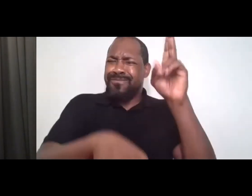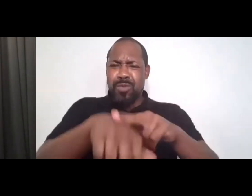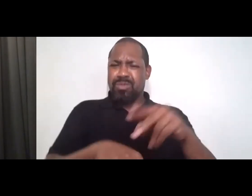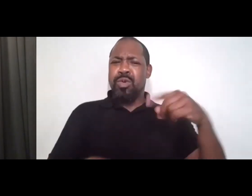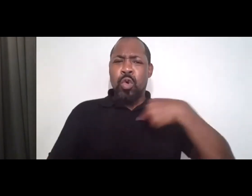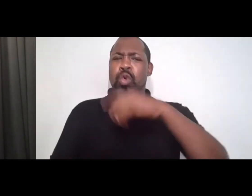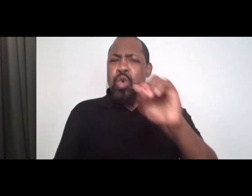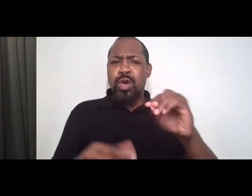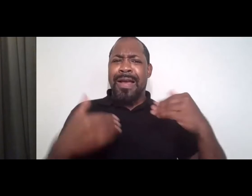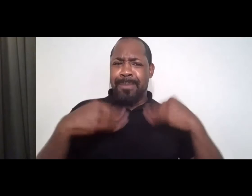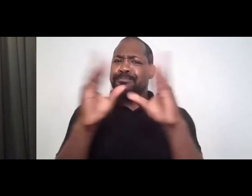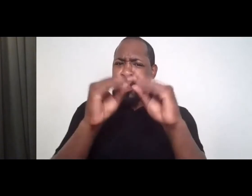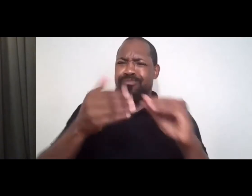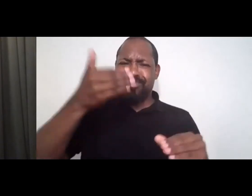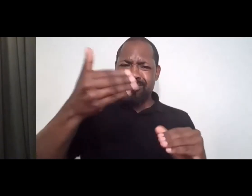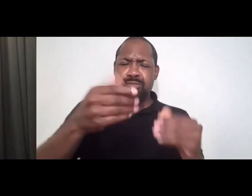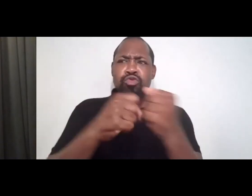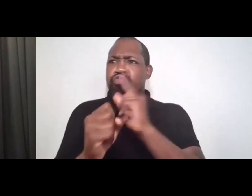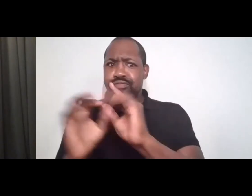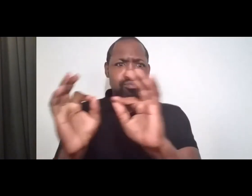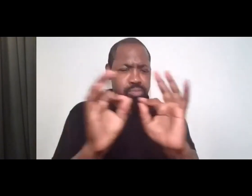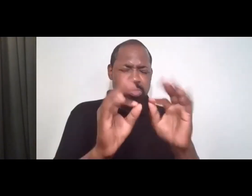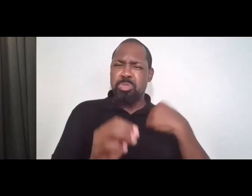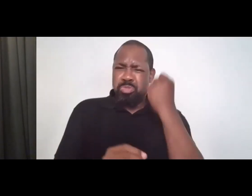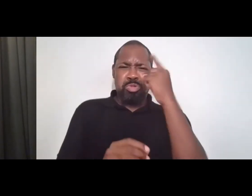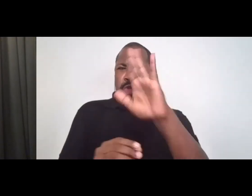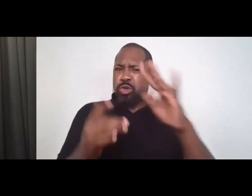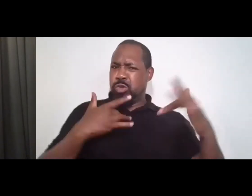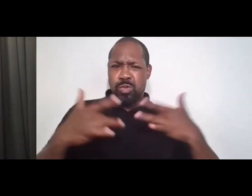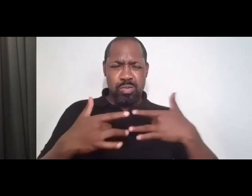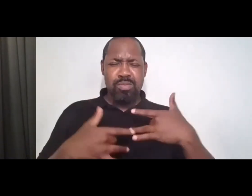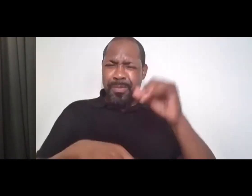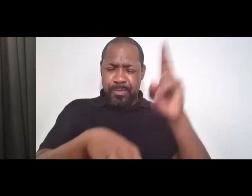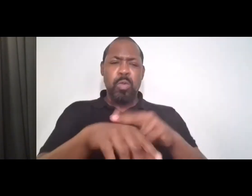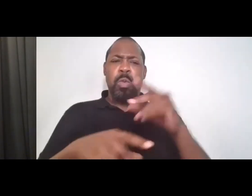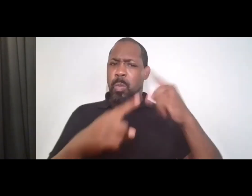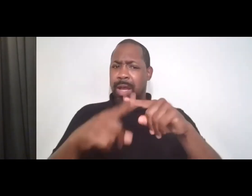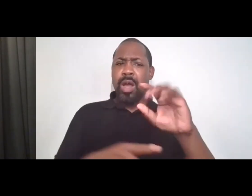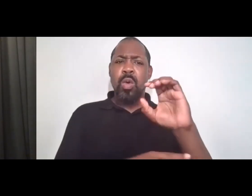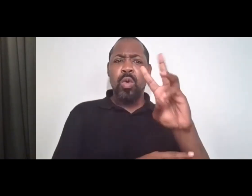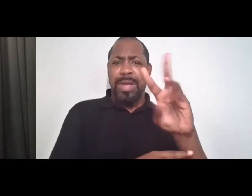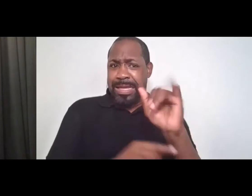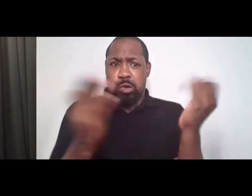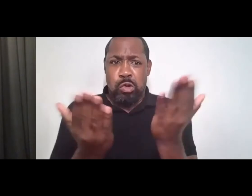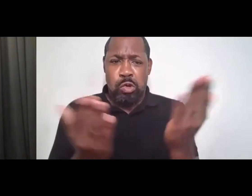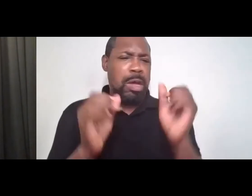put those collections of information before we'd go back to any legislative bill. So your concern would be